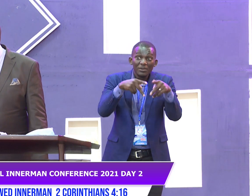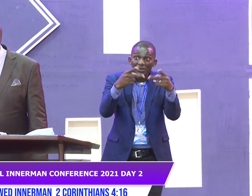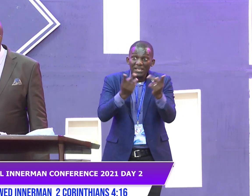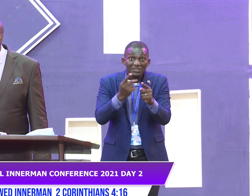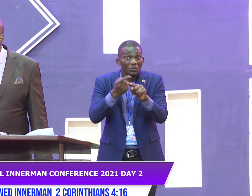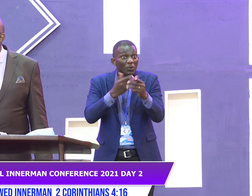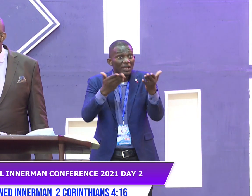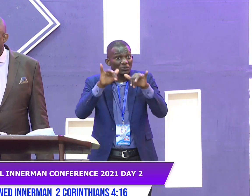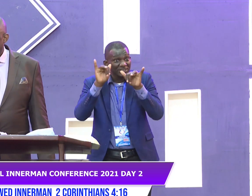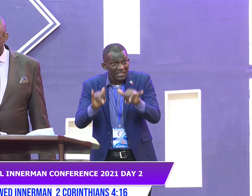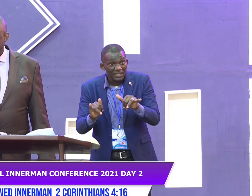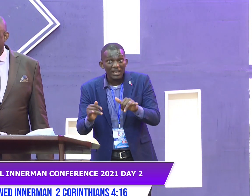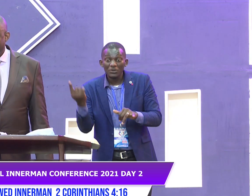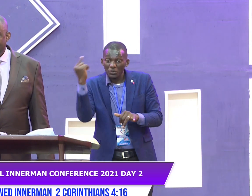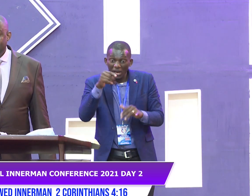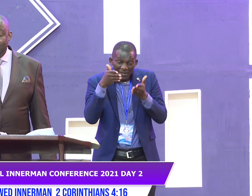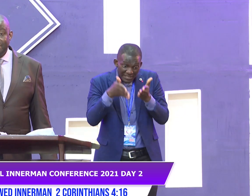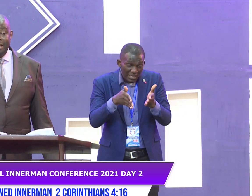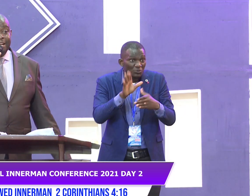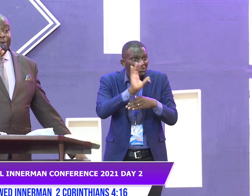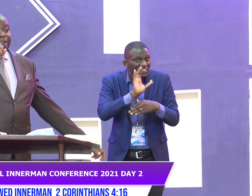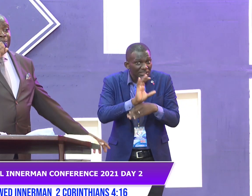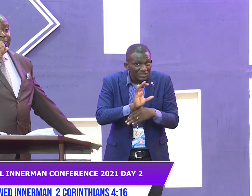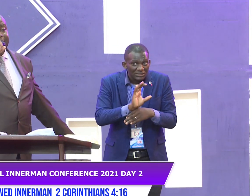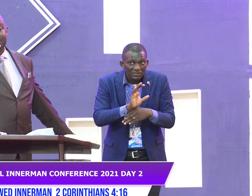Even from wherever you came from to come to church.